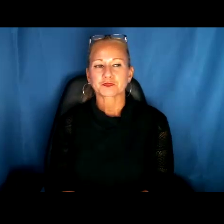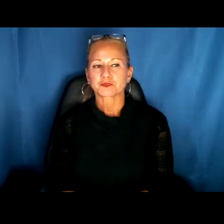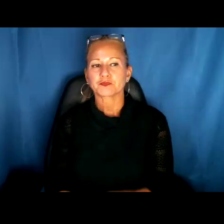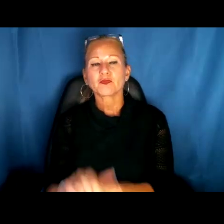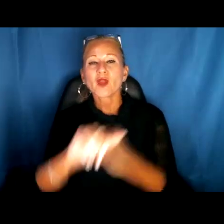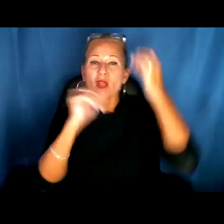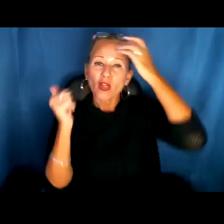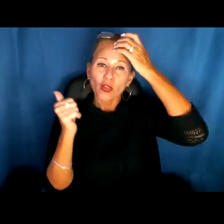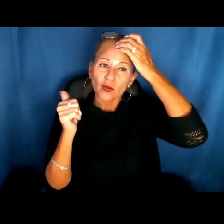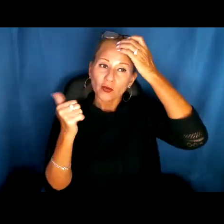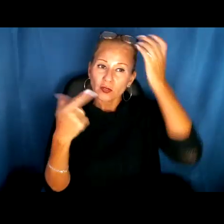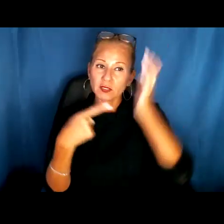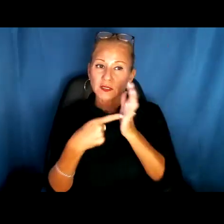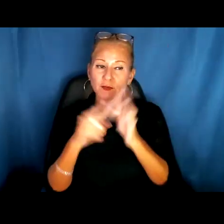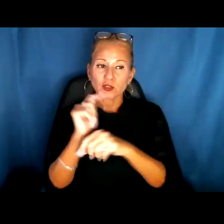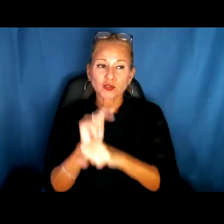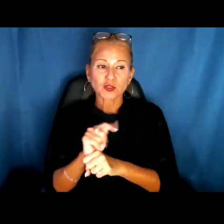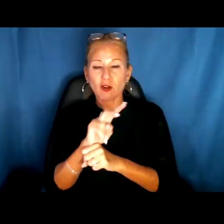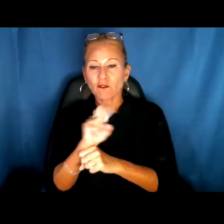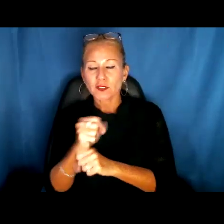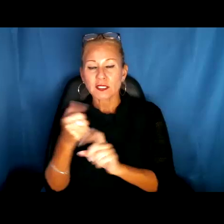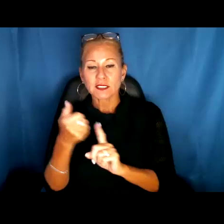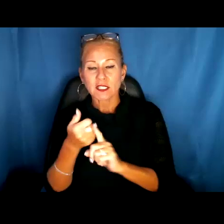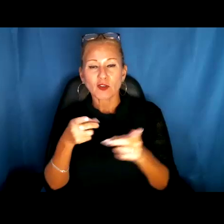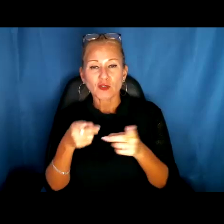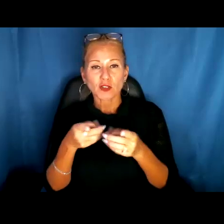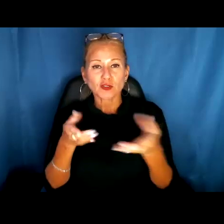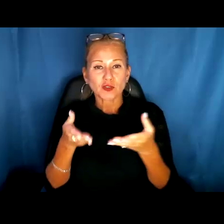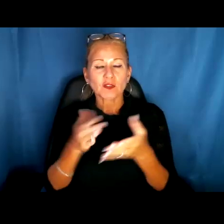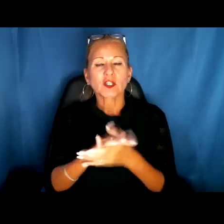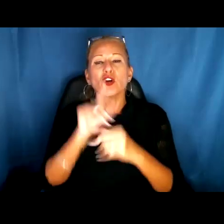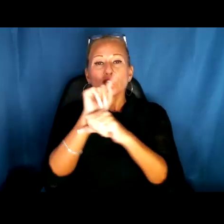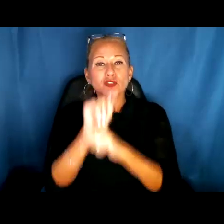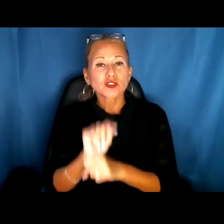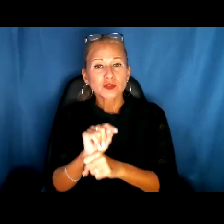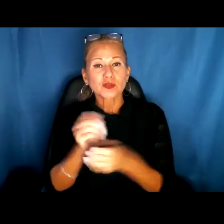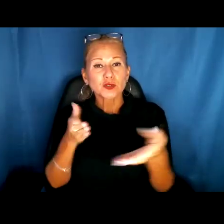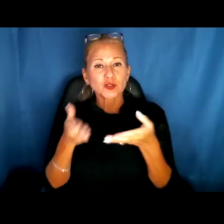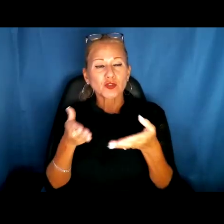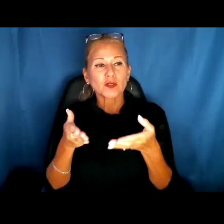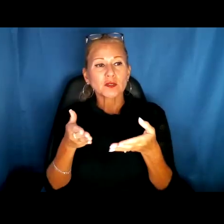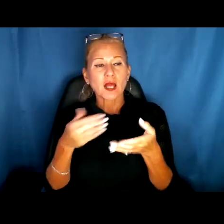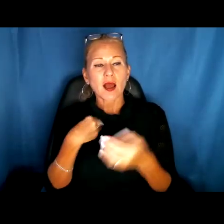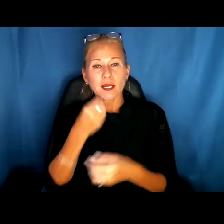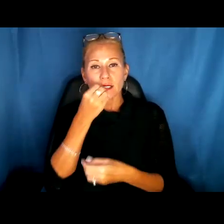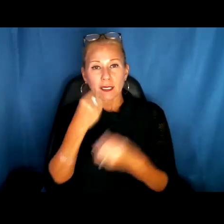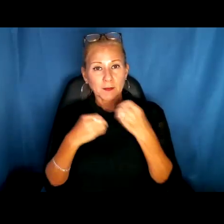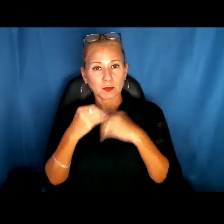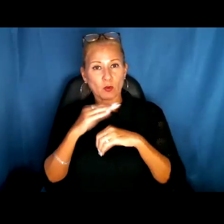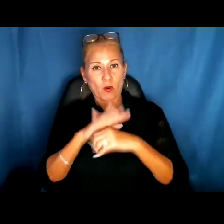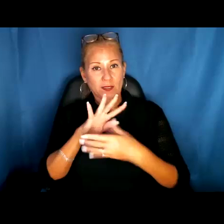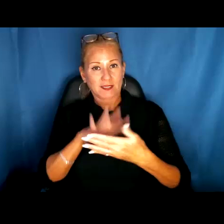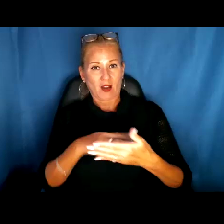Other examples of traditional versus self-directed services is with traditional services, I ate meals on a